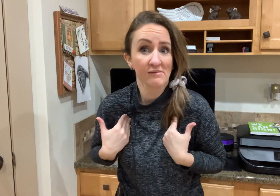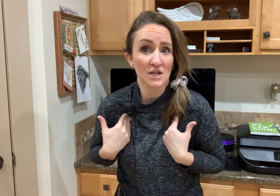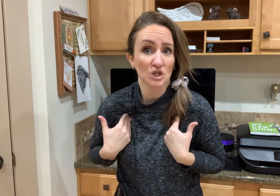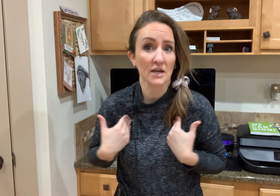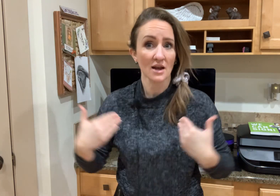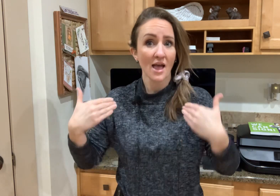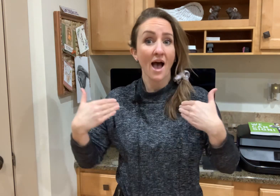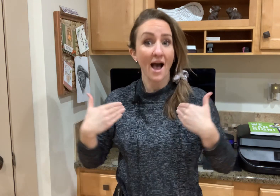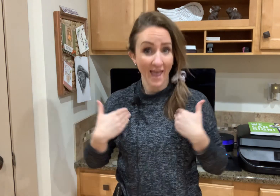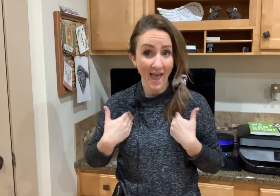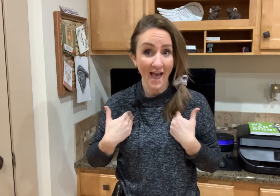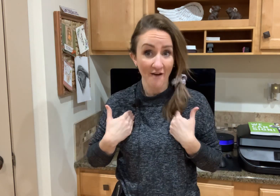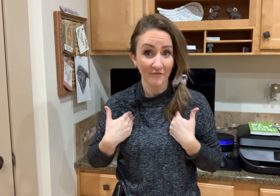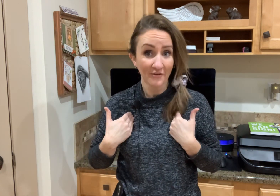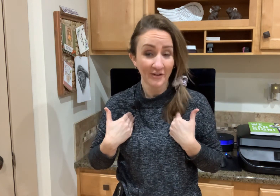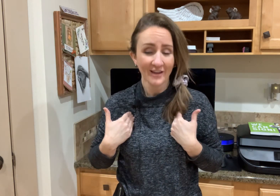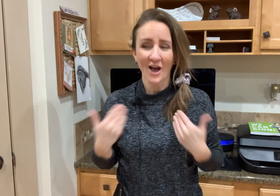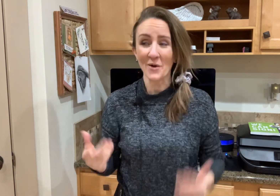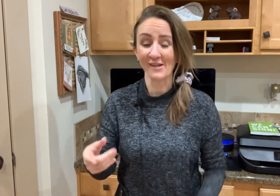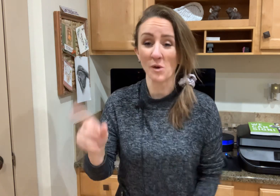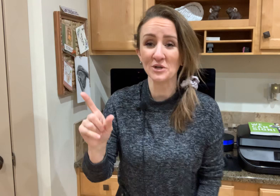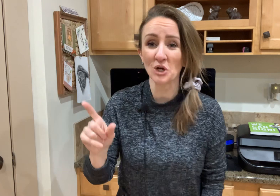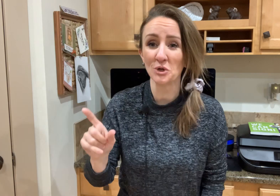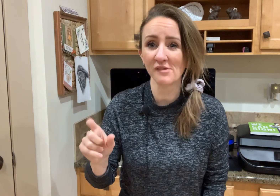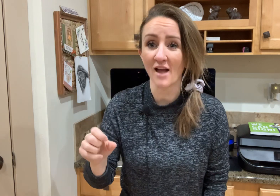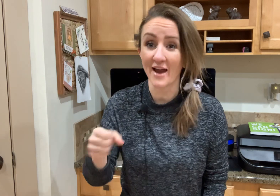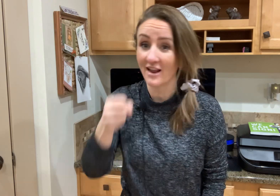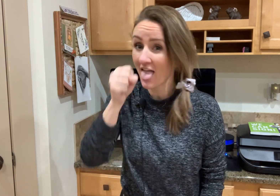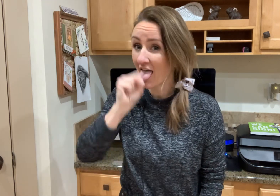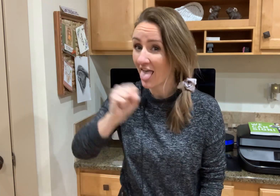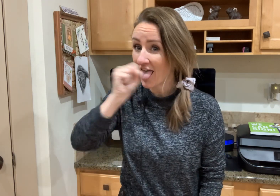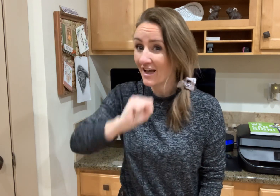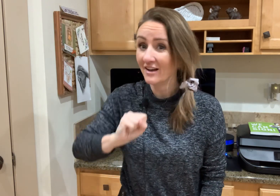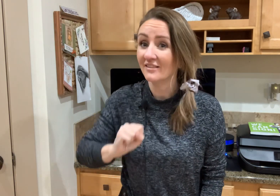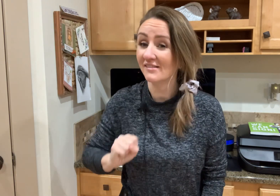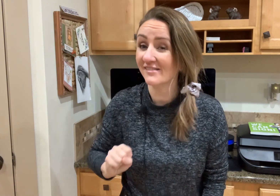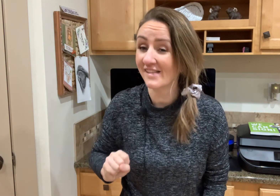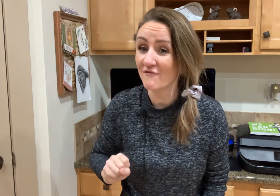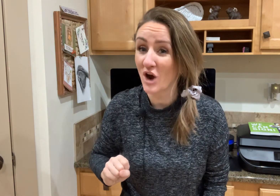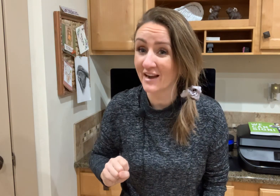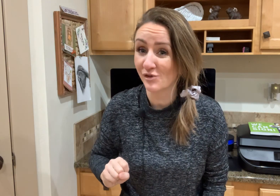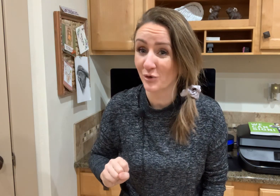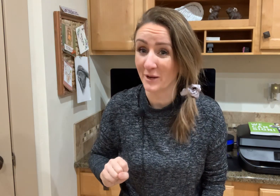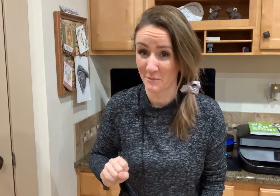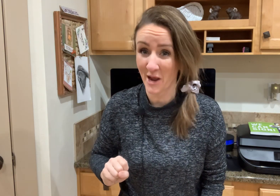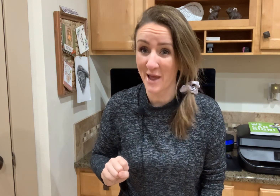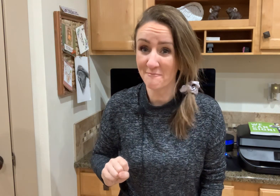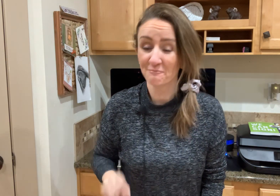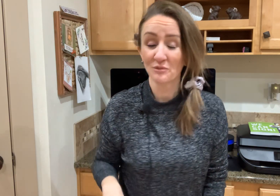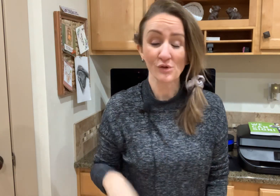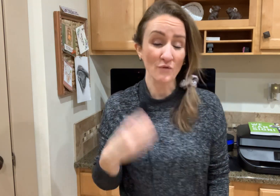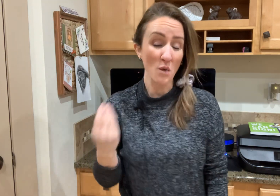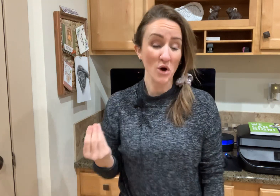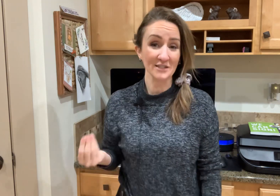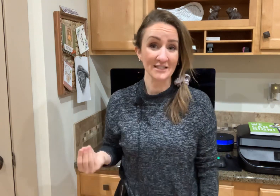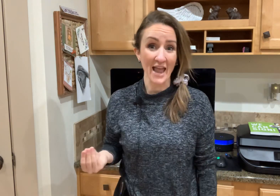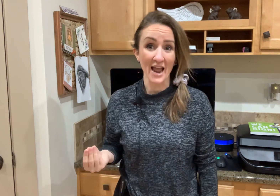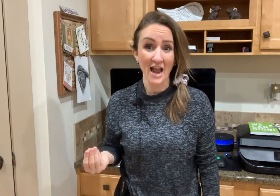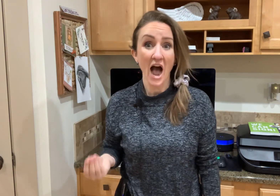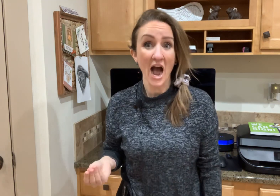possession. I have. Okay, so I'm going to show you a sign. This is a sign for ice cream, okay? So if I wanted to say, I